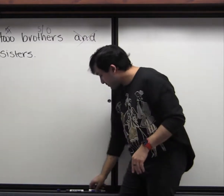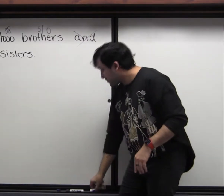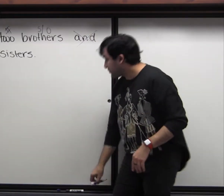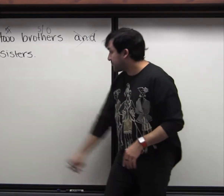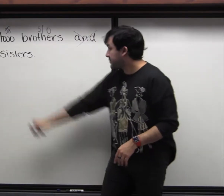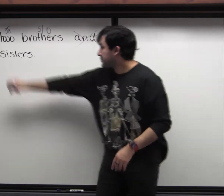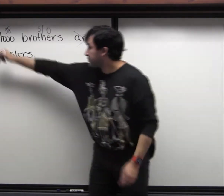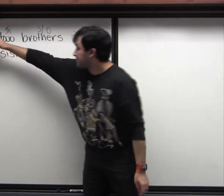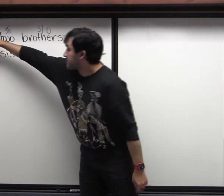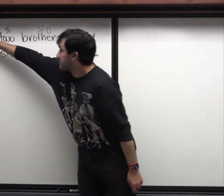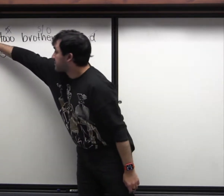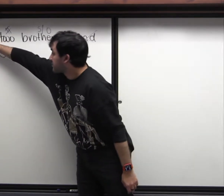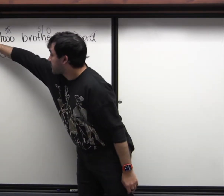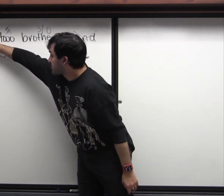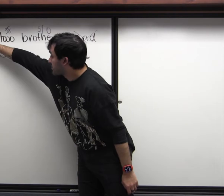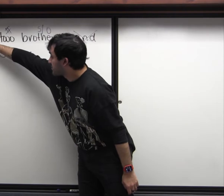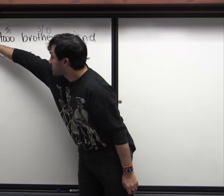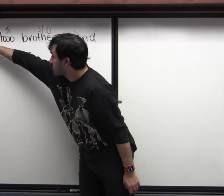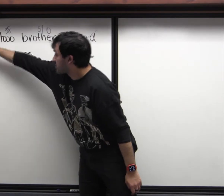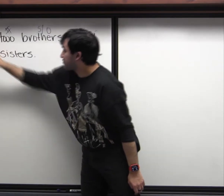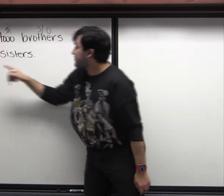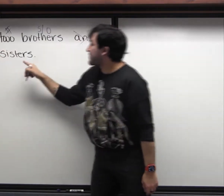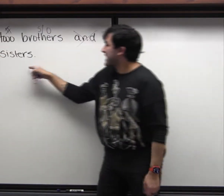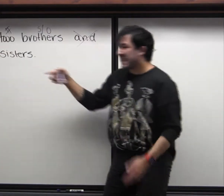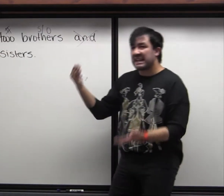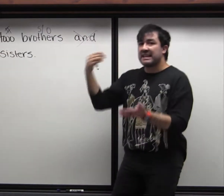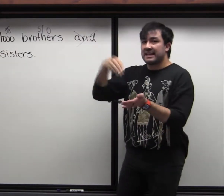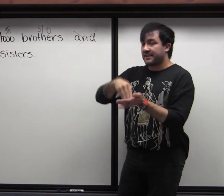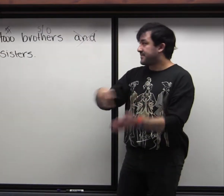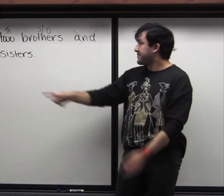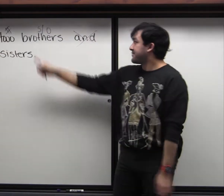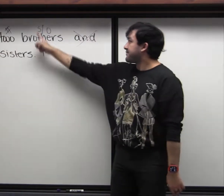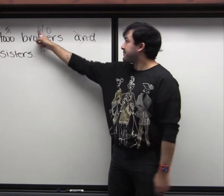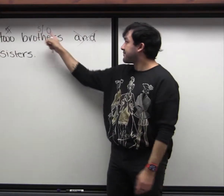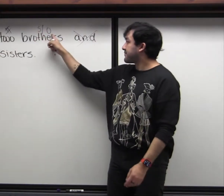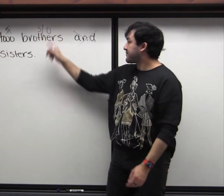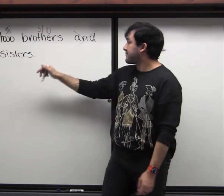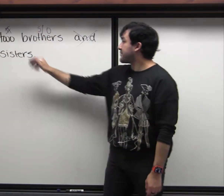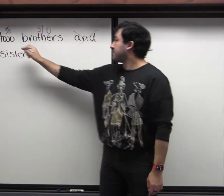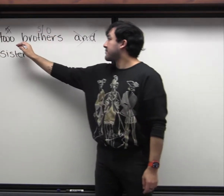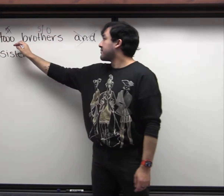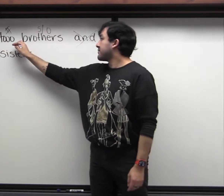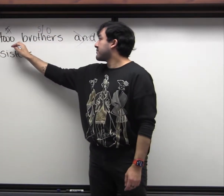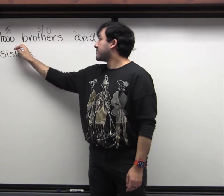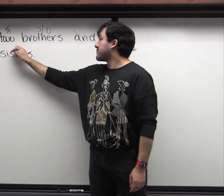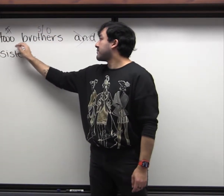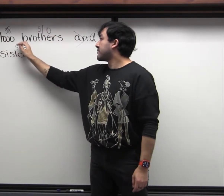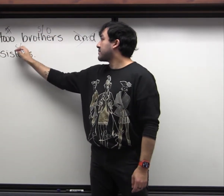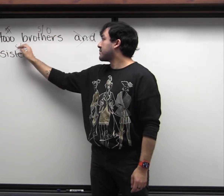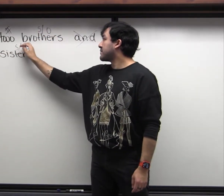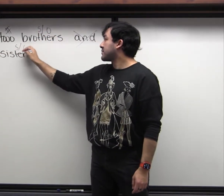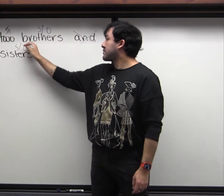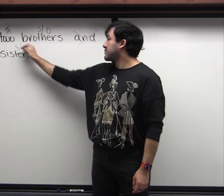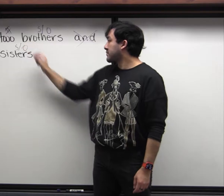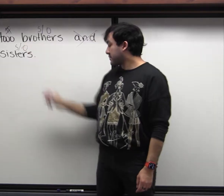so let's go back to identifying. We have numbers, so put a little pound symbol there, and then another